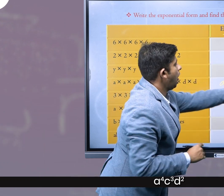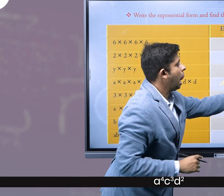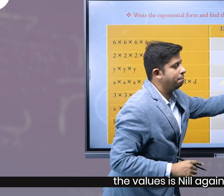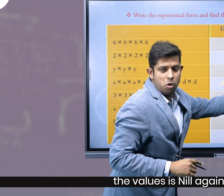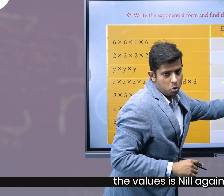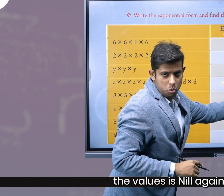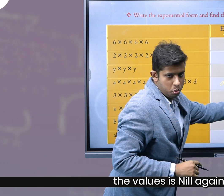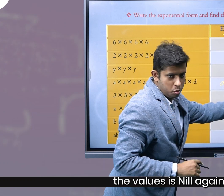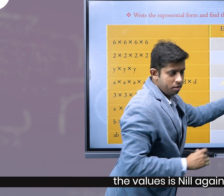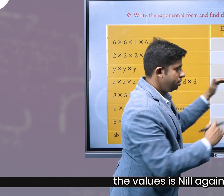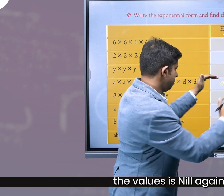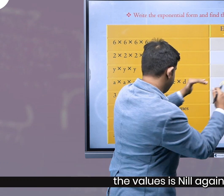The value is nil again.